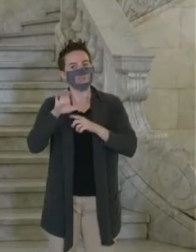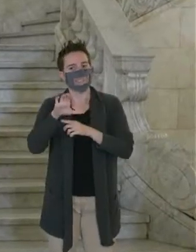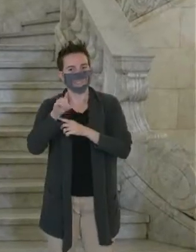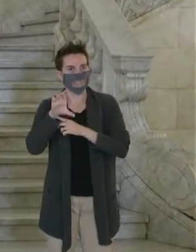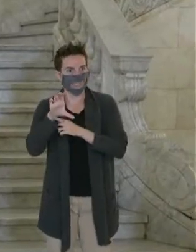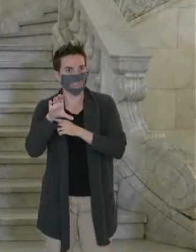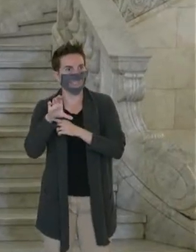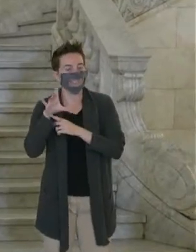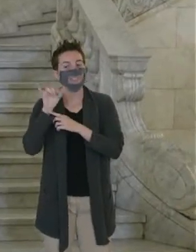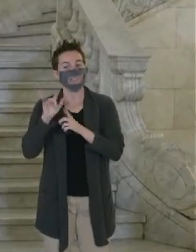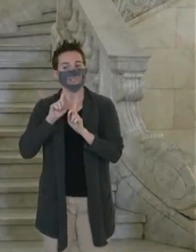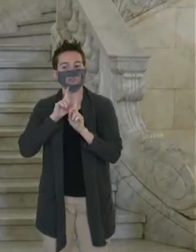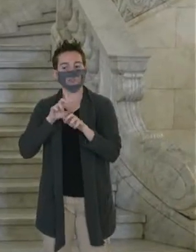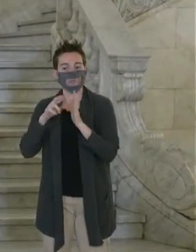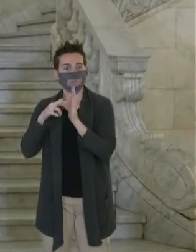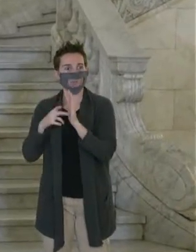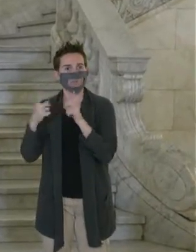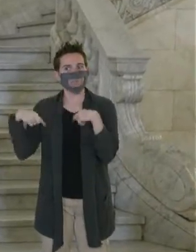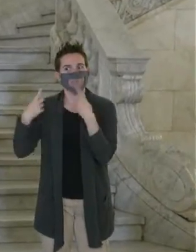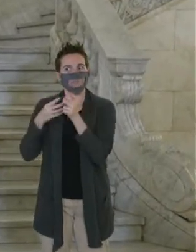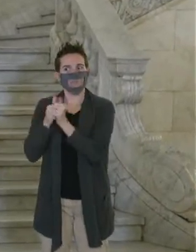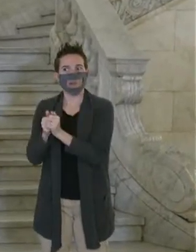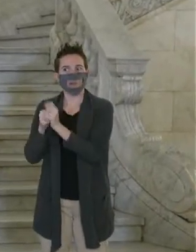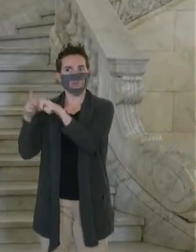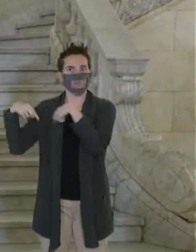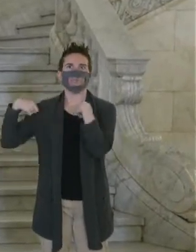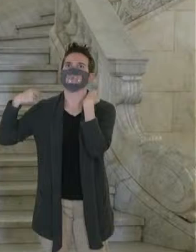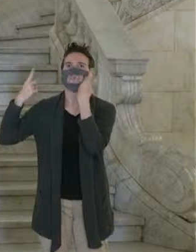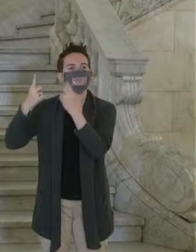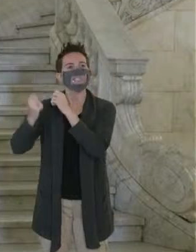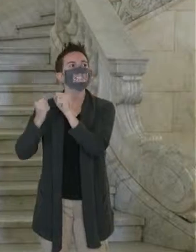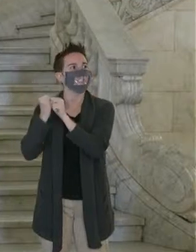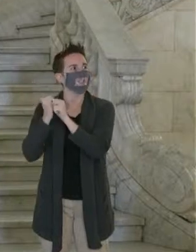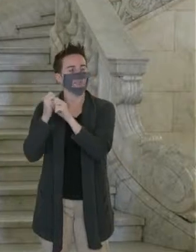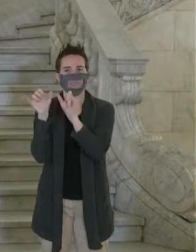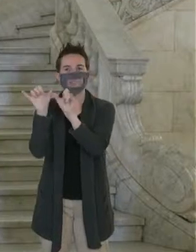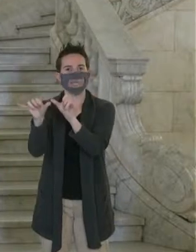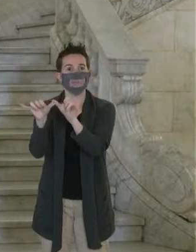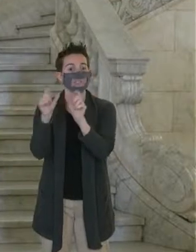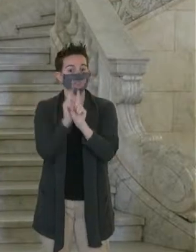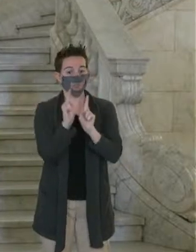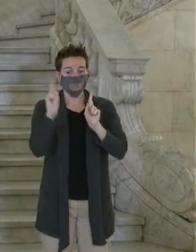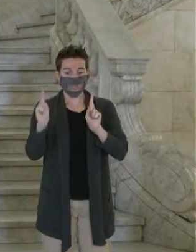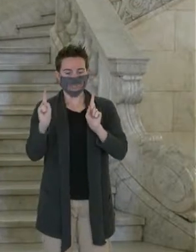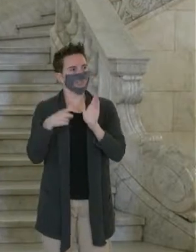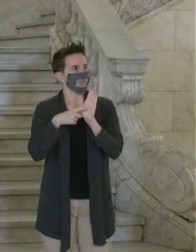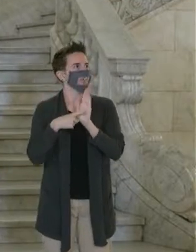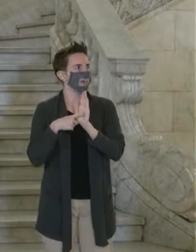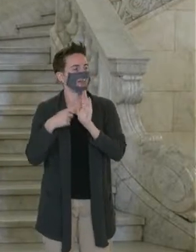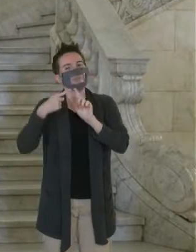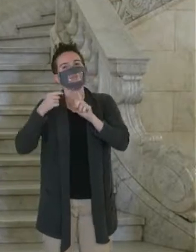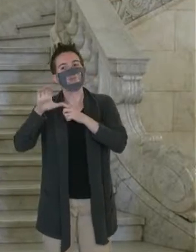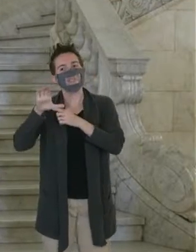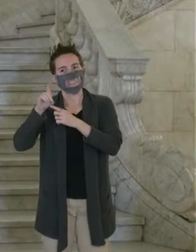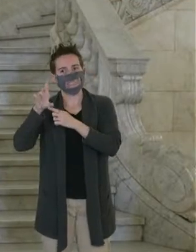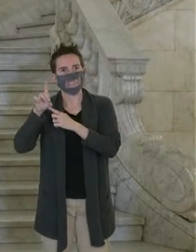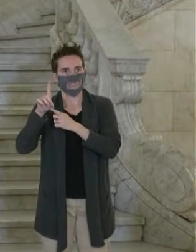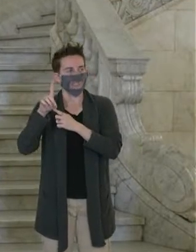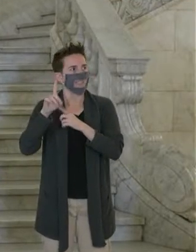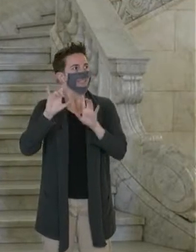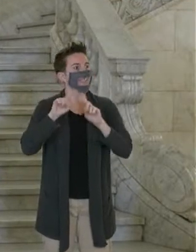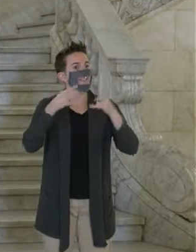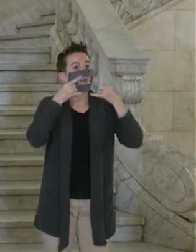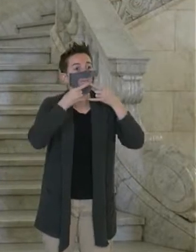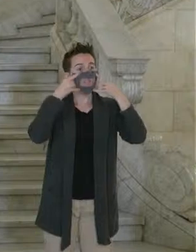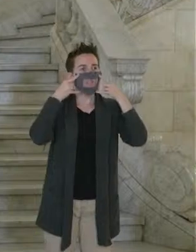And that's the guidance that we've been following over the course of the pandemic. And so that doesn't change. So social distancing requirements as issued by CDC, face covering recommendations